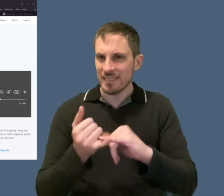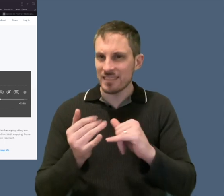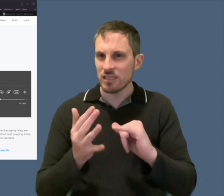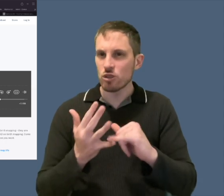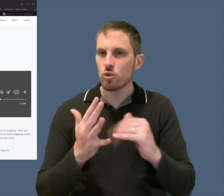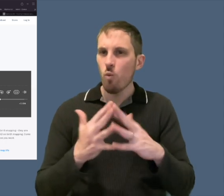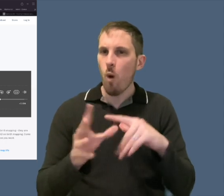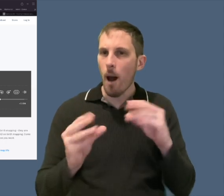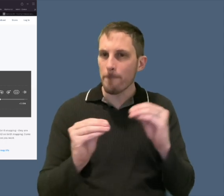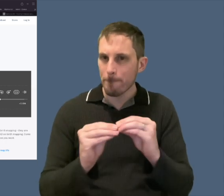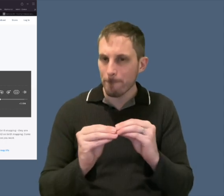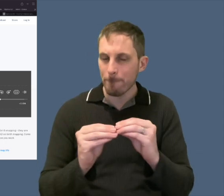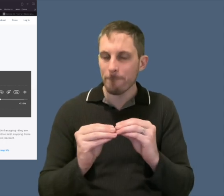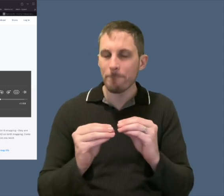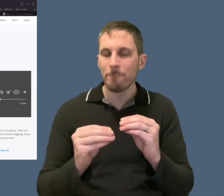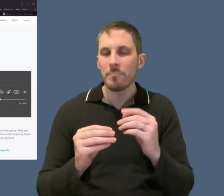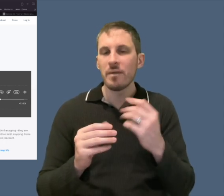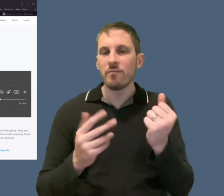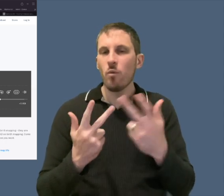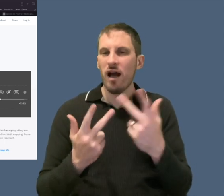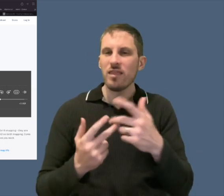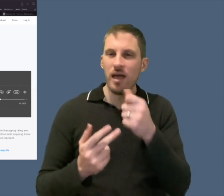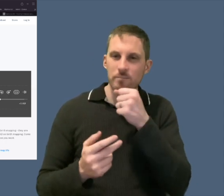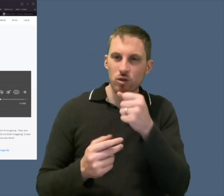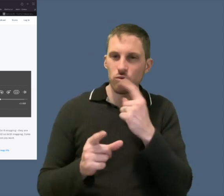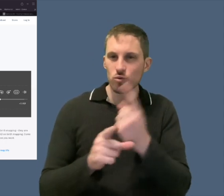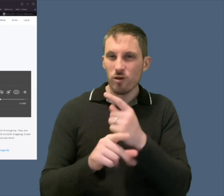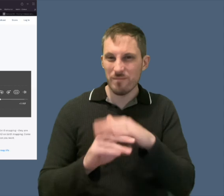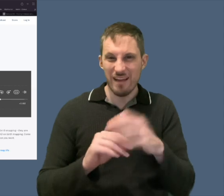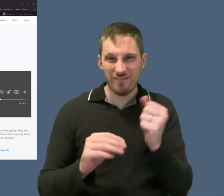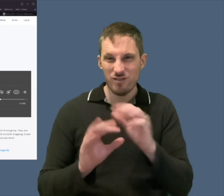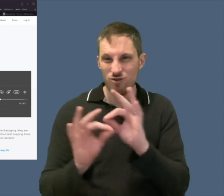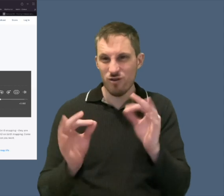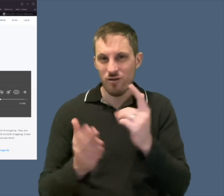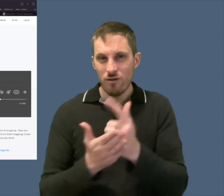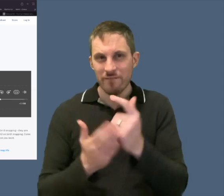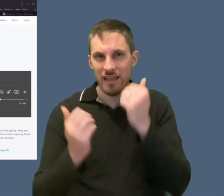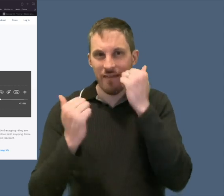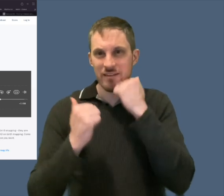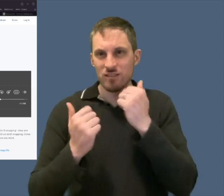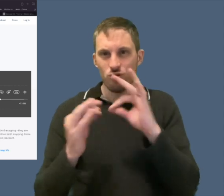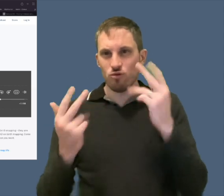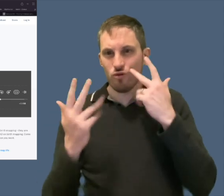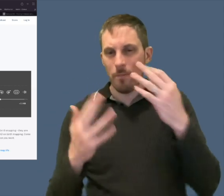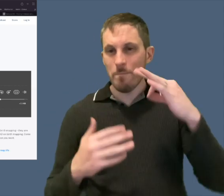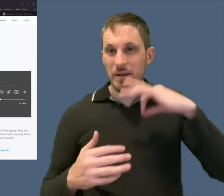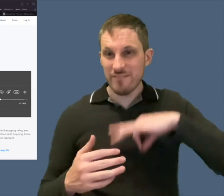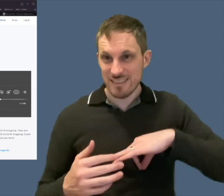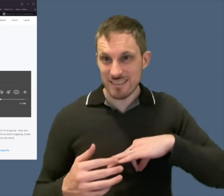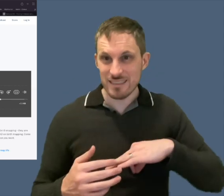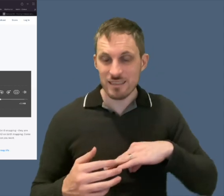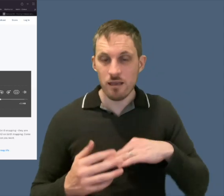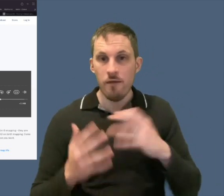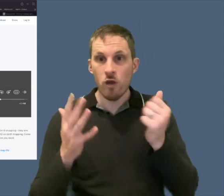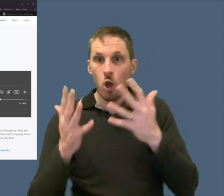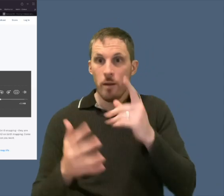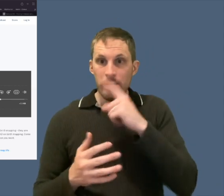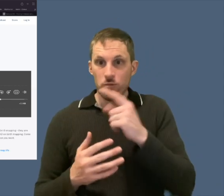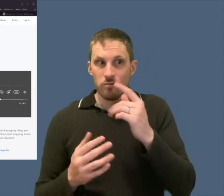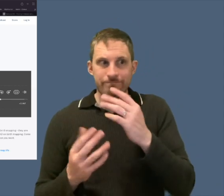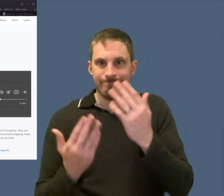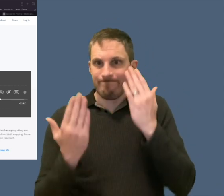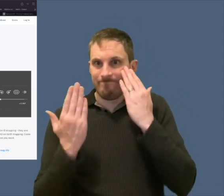we've done episodes on and we will do episodes on around there not being a lot of evidence for the benefits of. And there was people really not understanding because